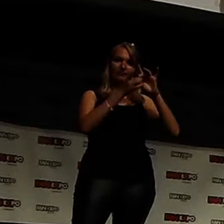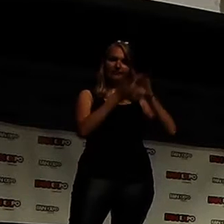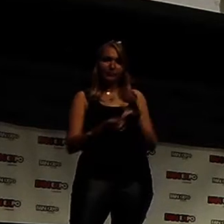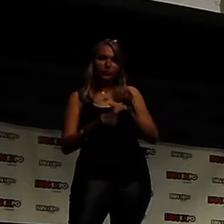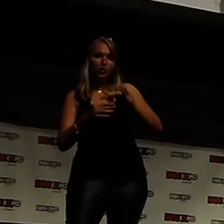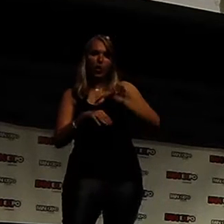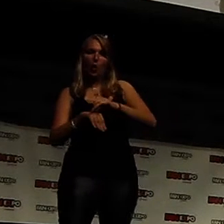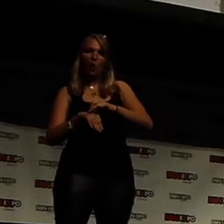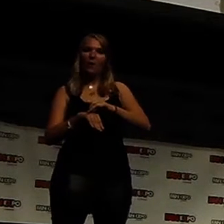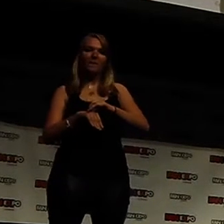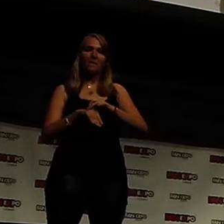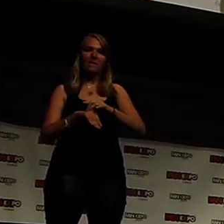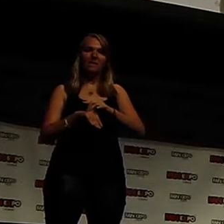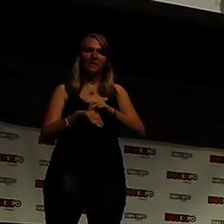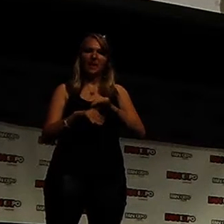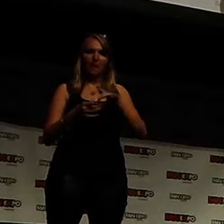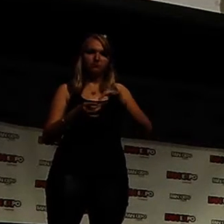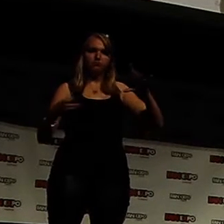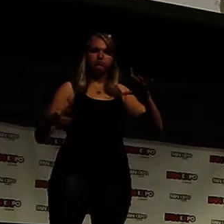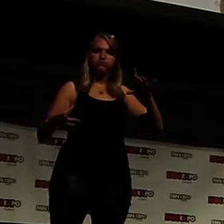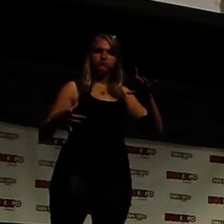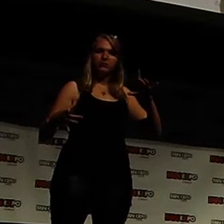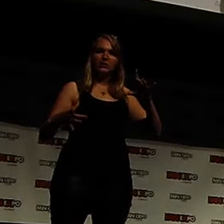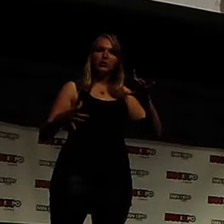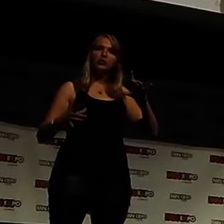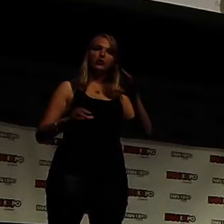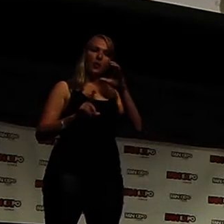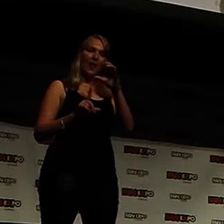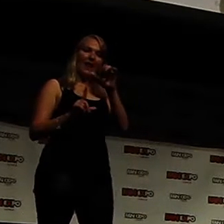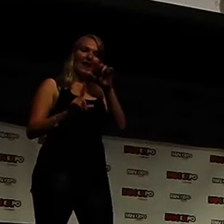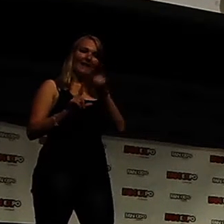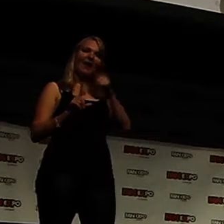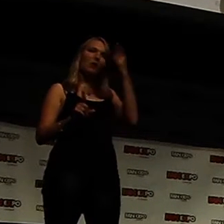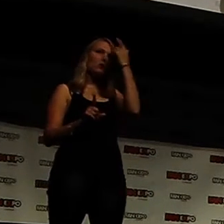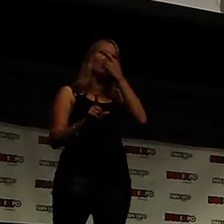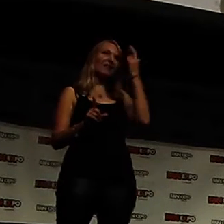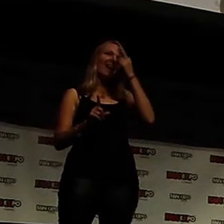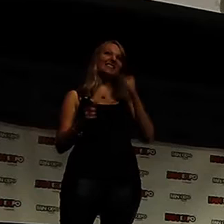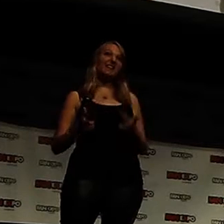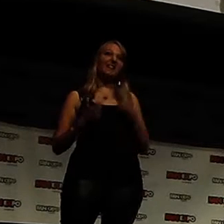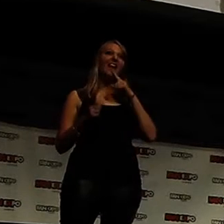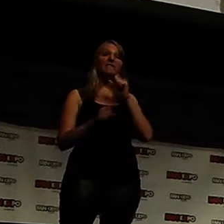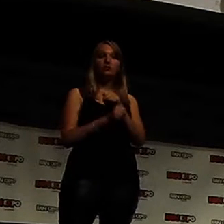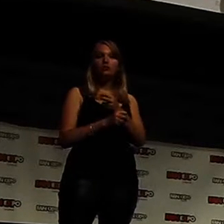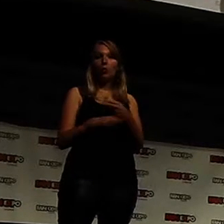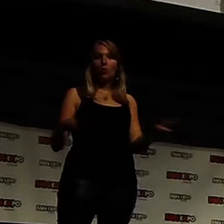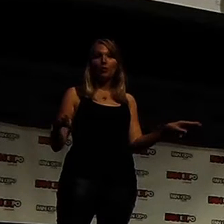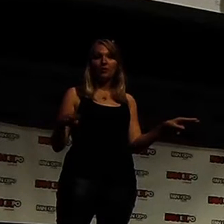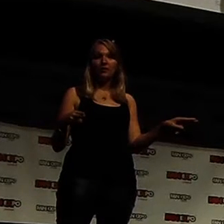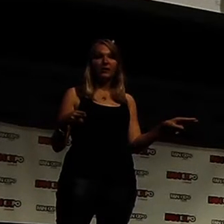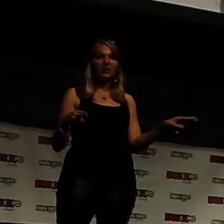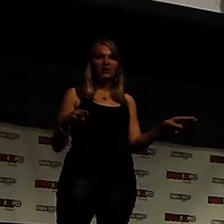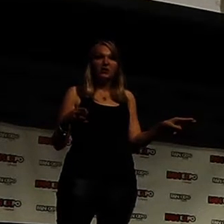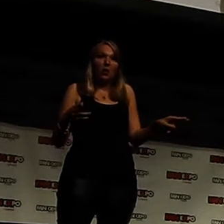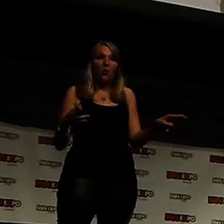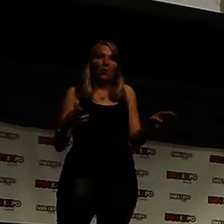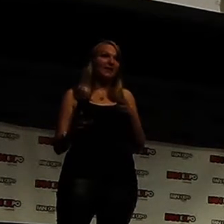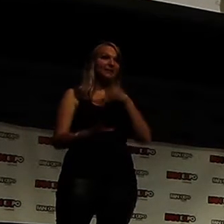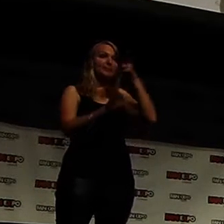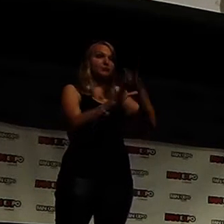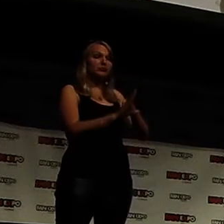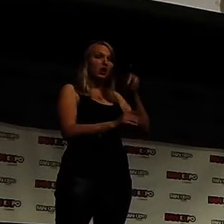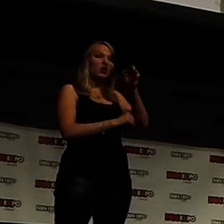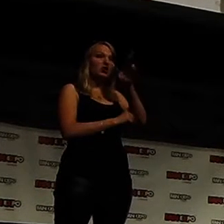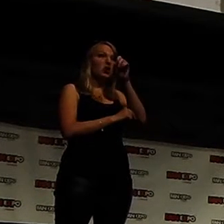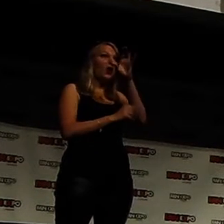ties, really. So she just wants to be... I think what she's realised is life is short. So let's get in the TARDIS and go places